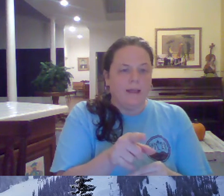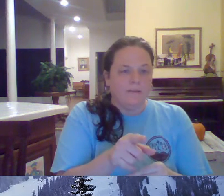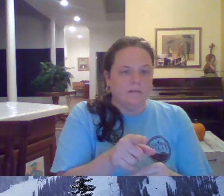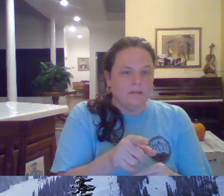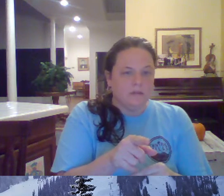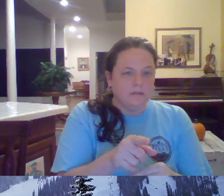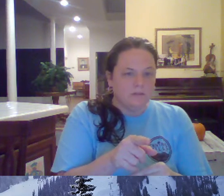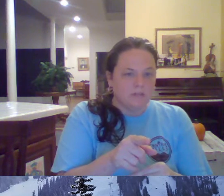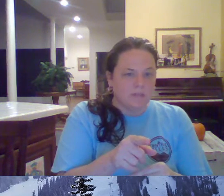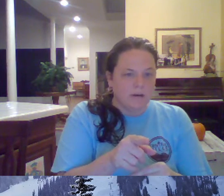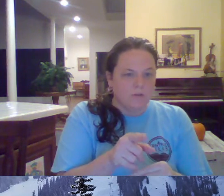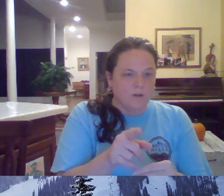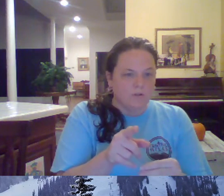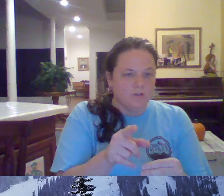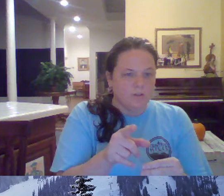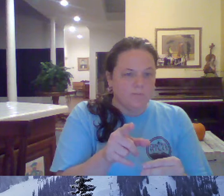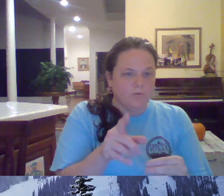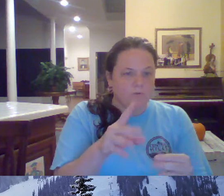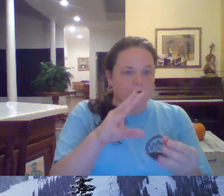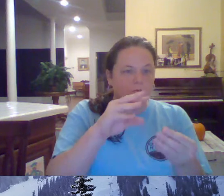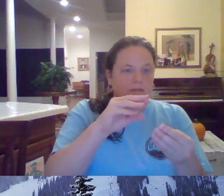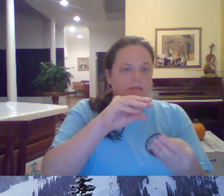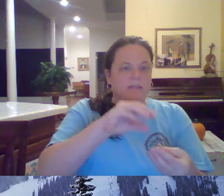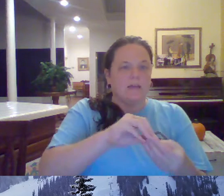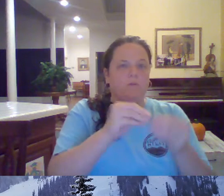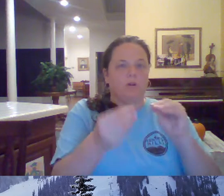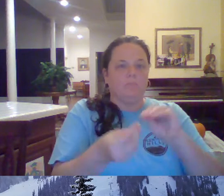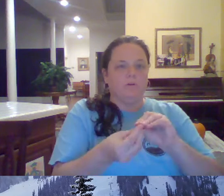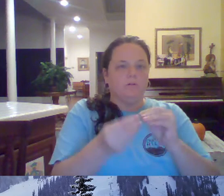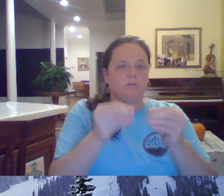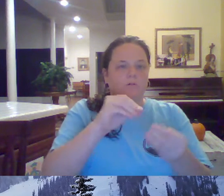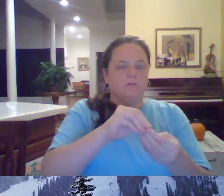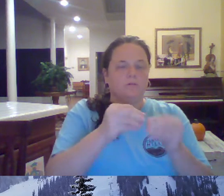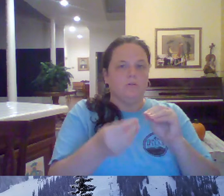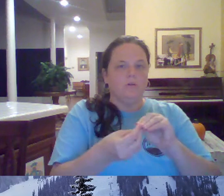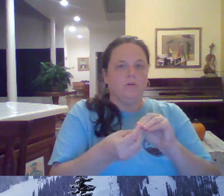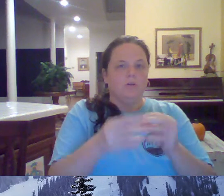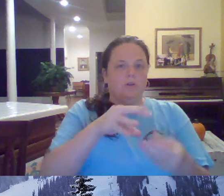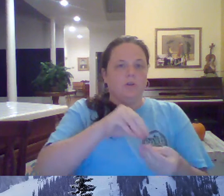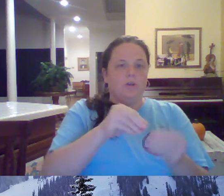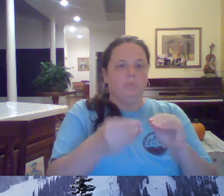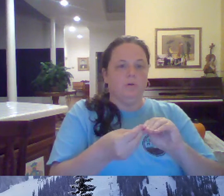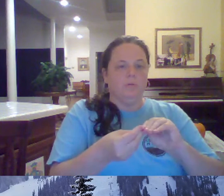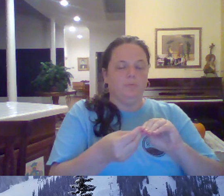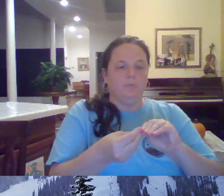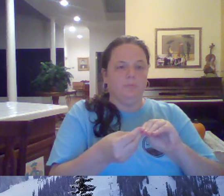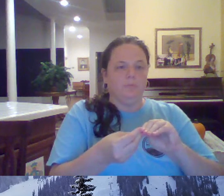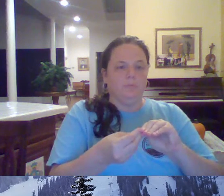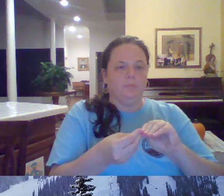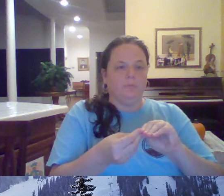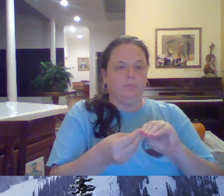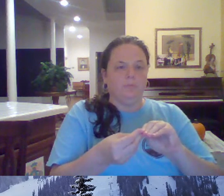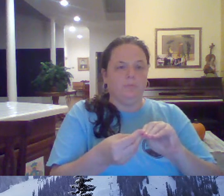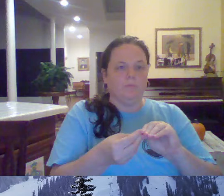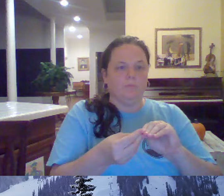I'm going to go ahead and add this in here just because I don't know that I've told y'all this before. This is the sign for number. Number.